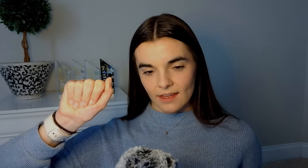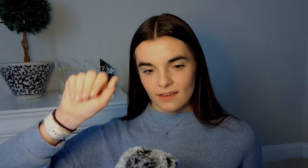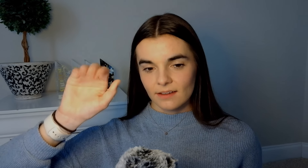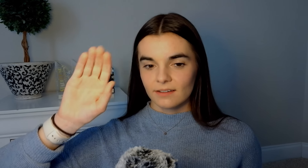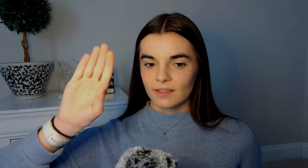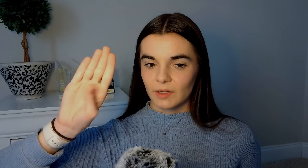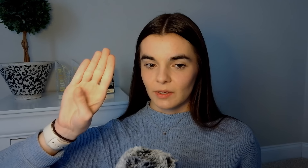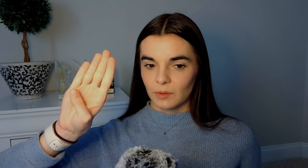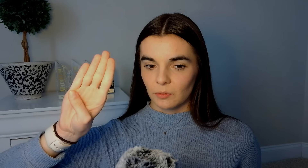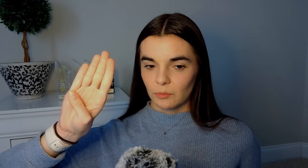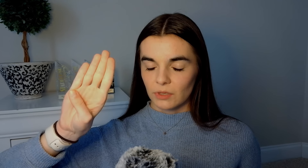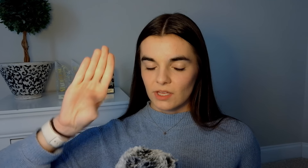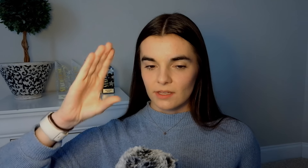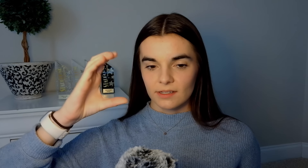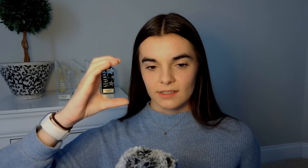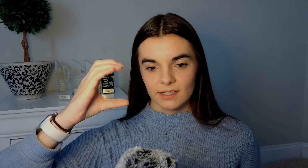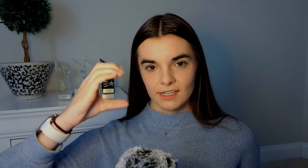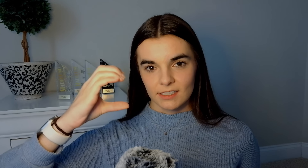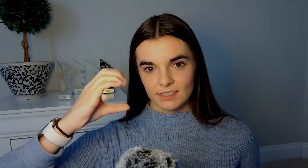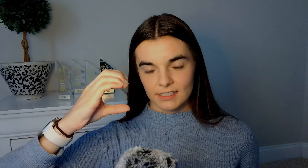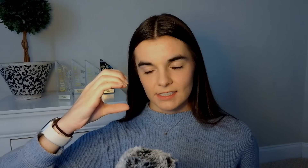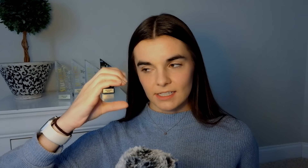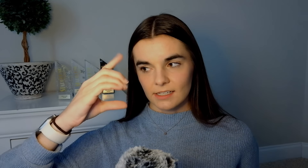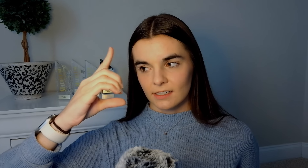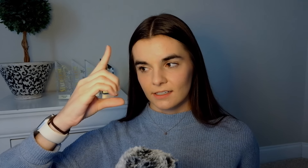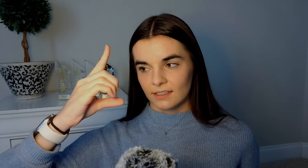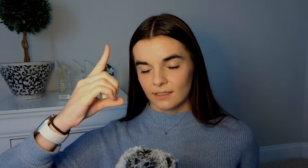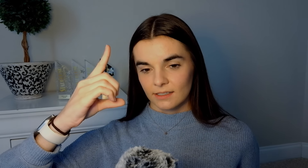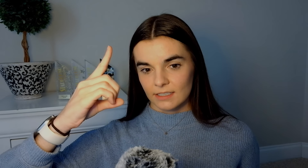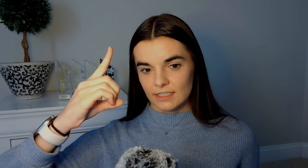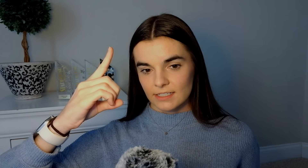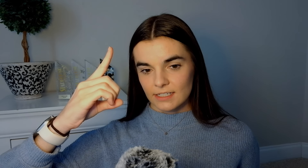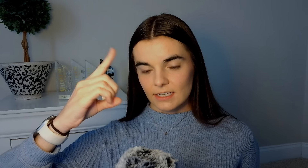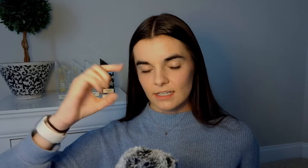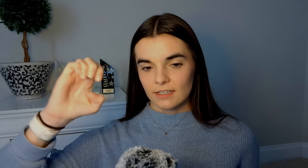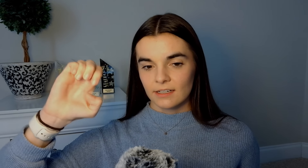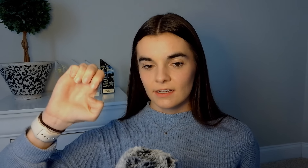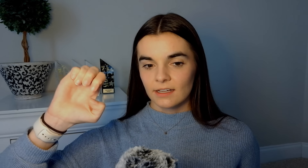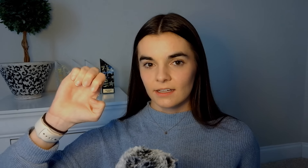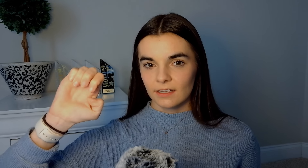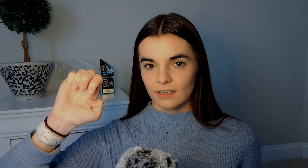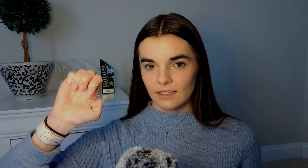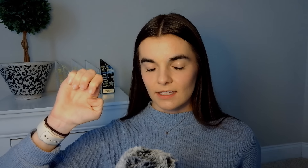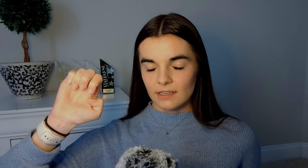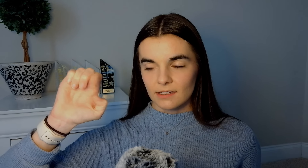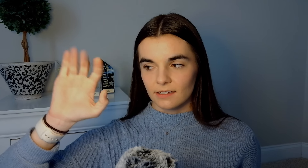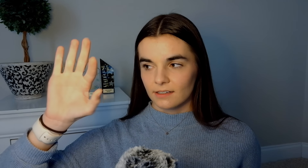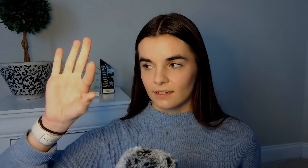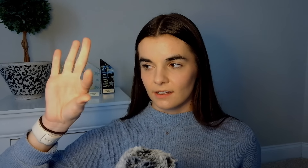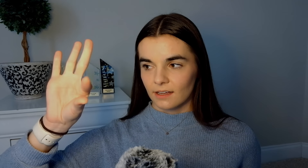A, B, C, D, E,